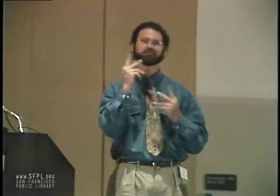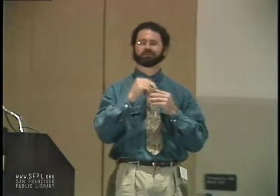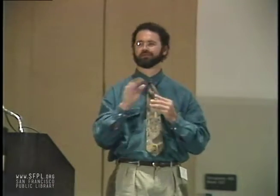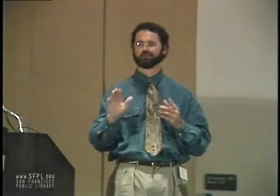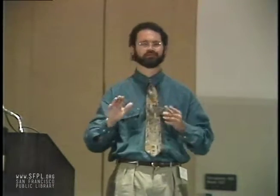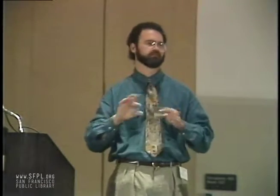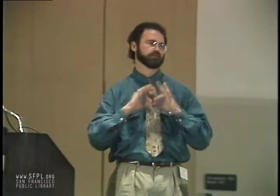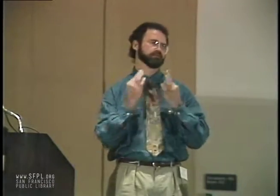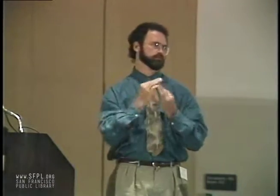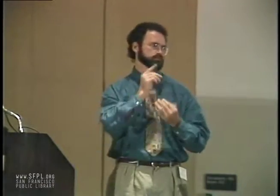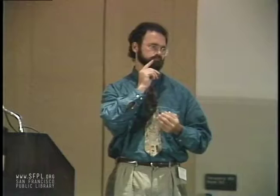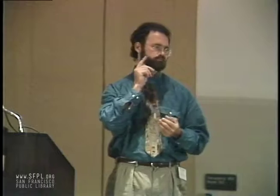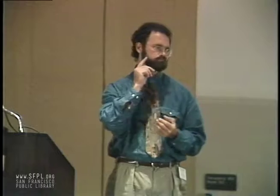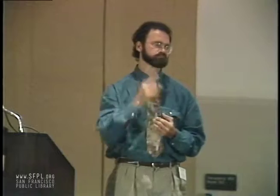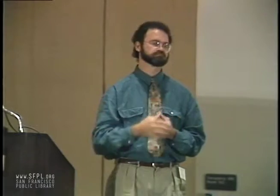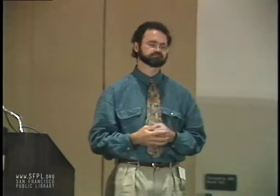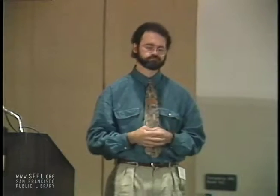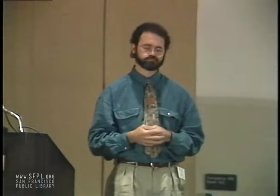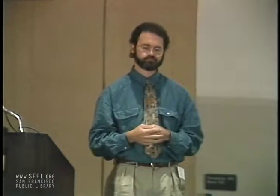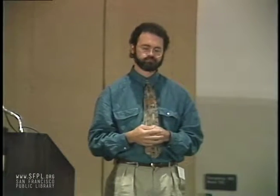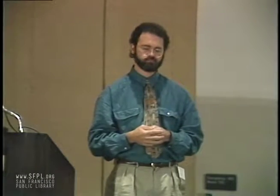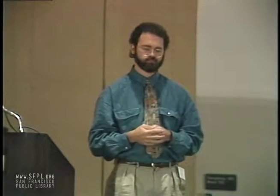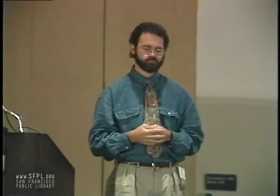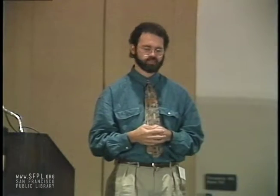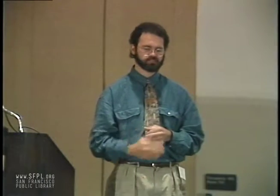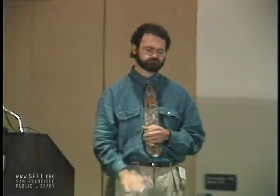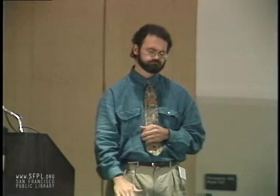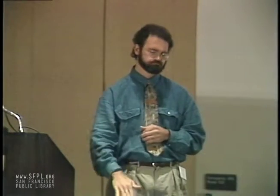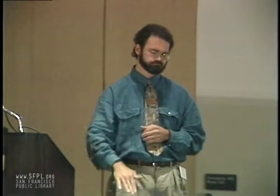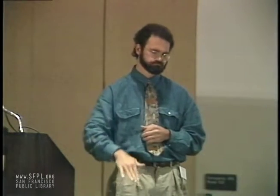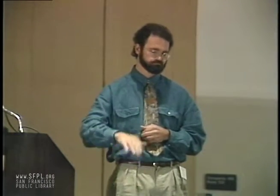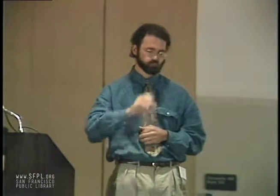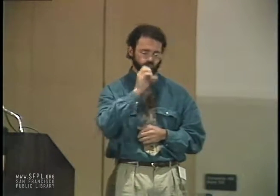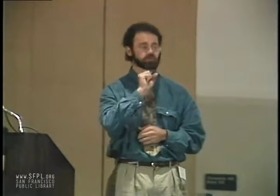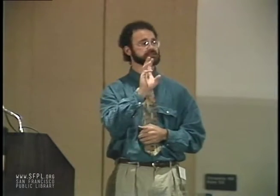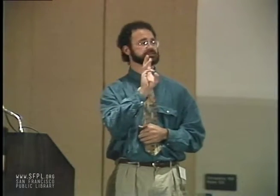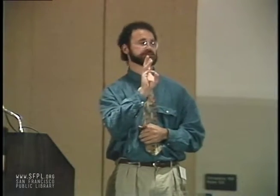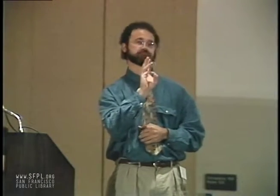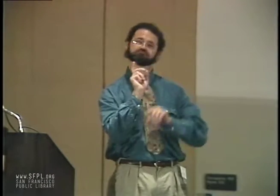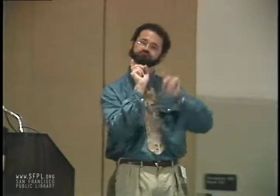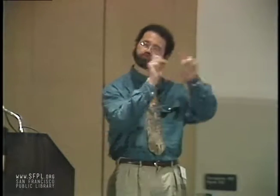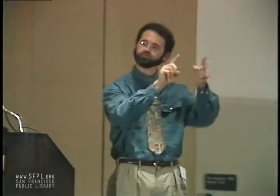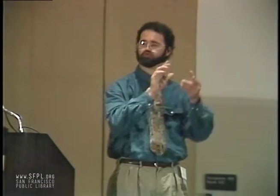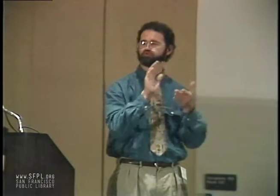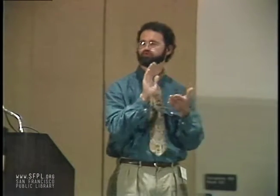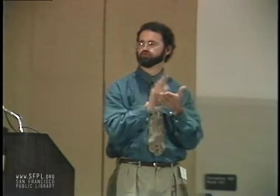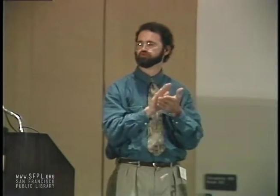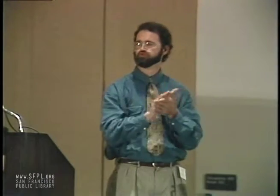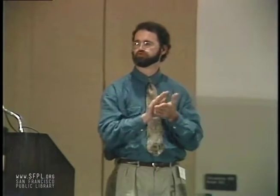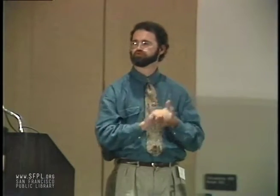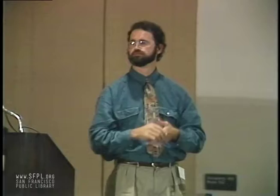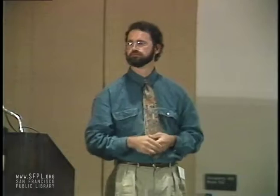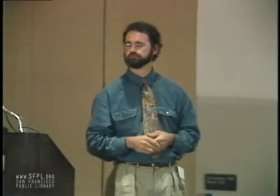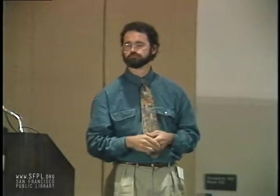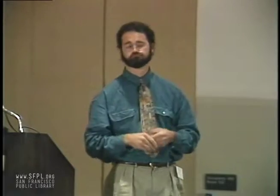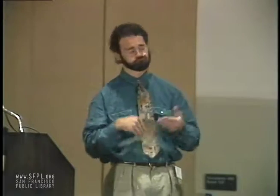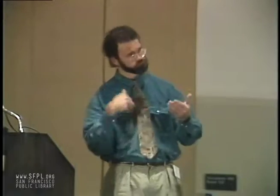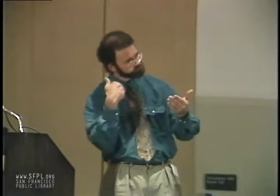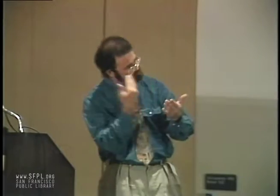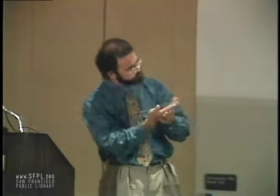family. There were many deaf people in his family as well. When he was 6 years old, he went to